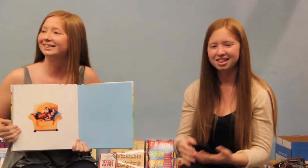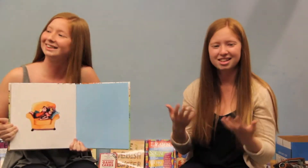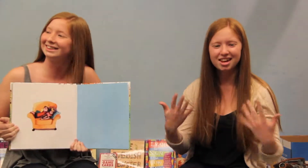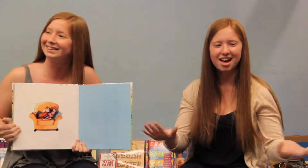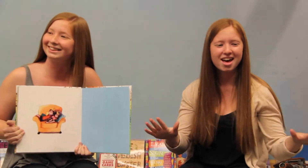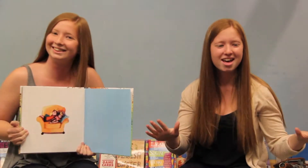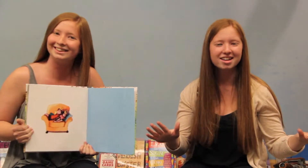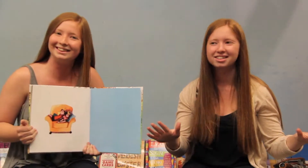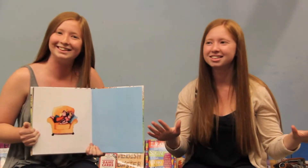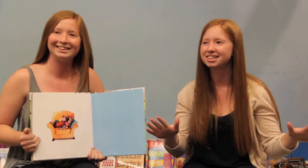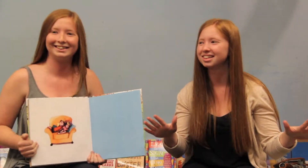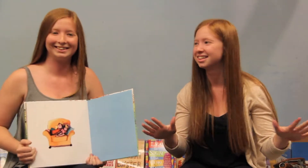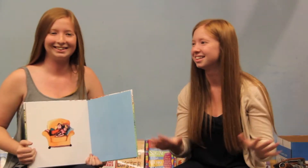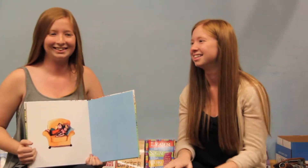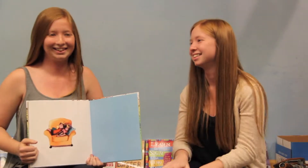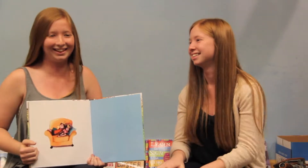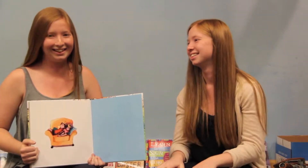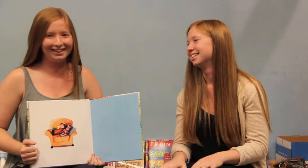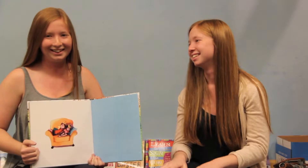The end. Thank you.